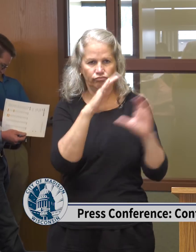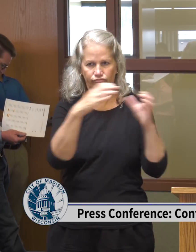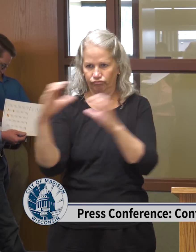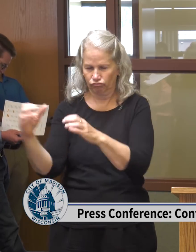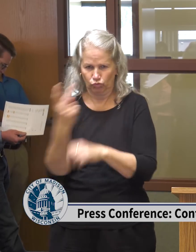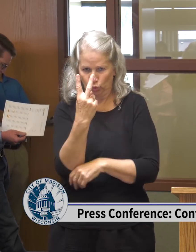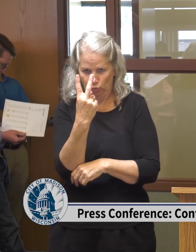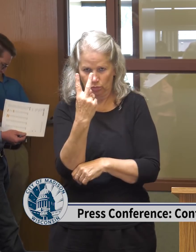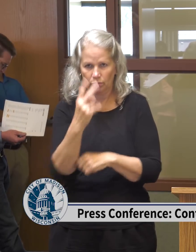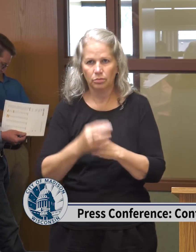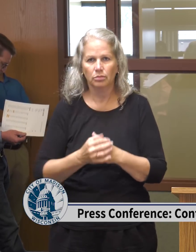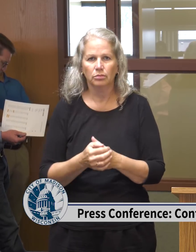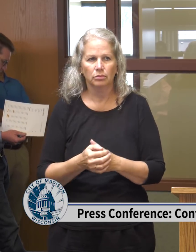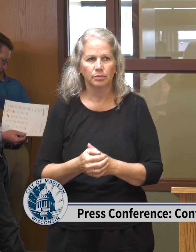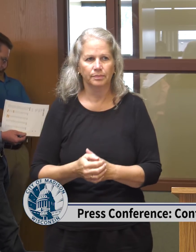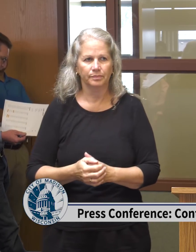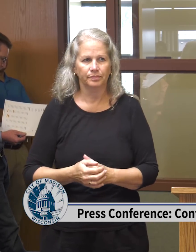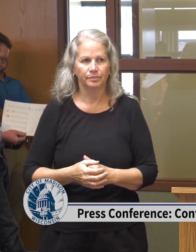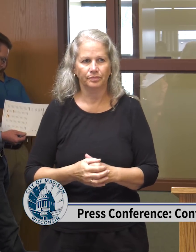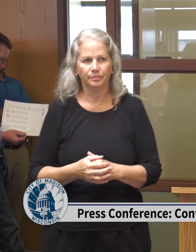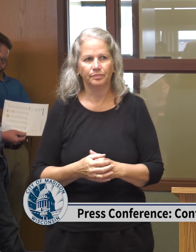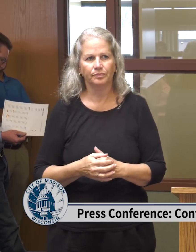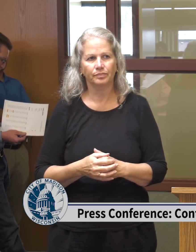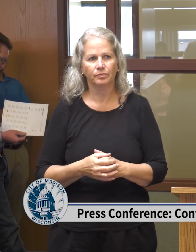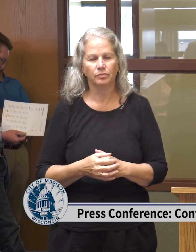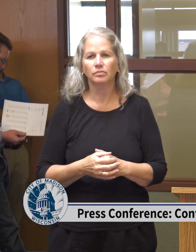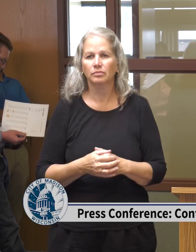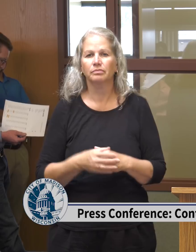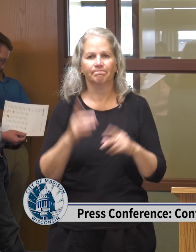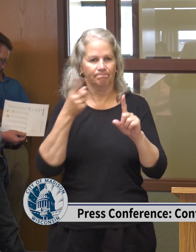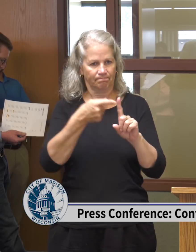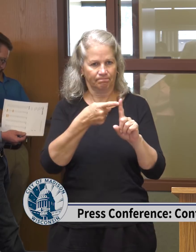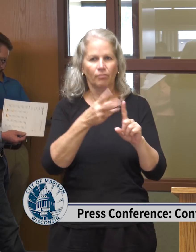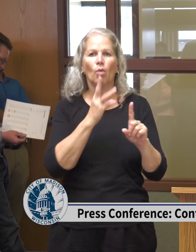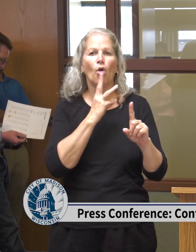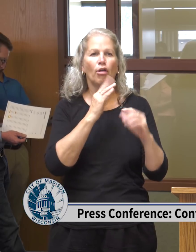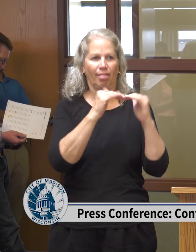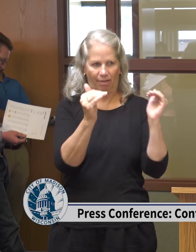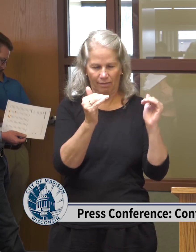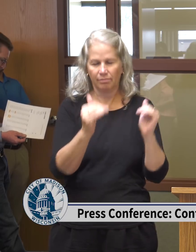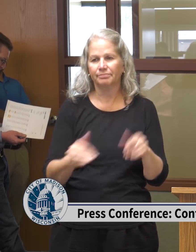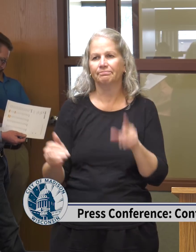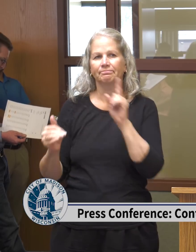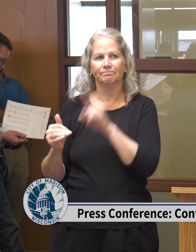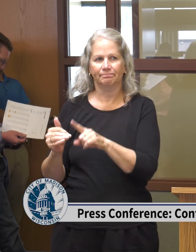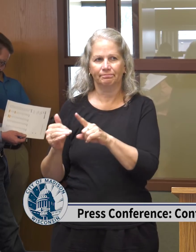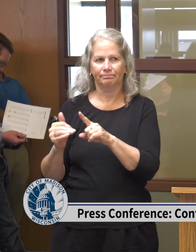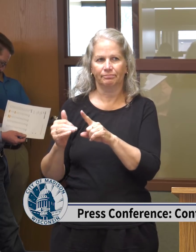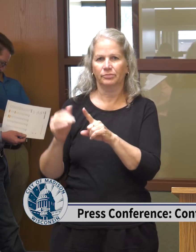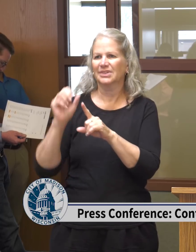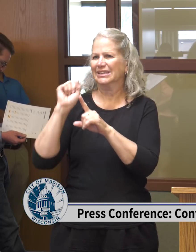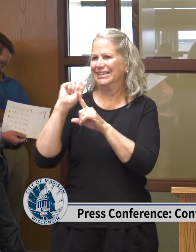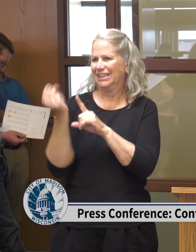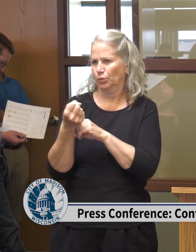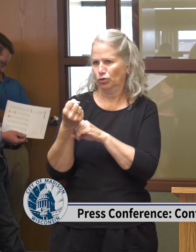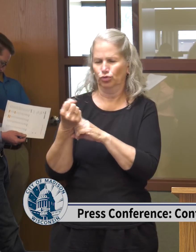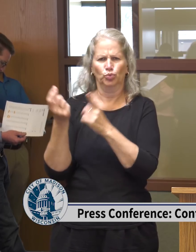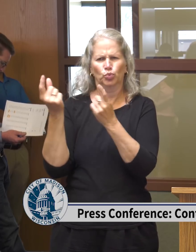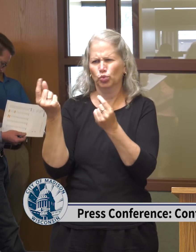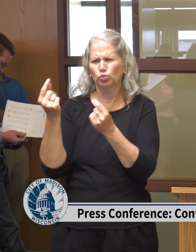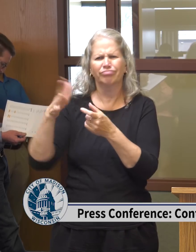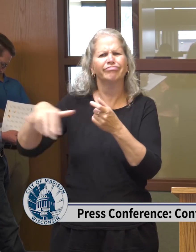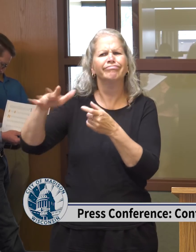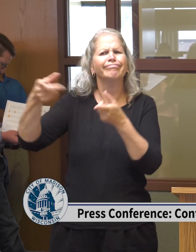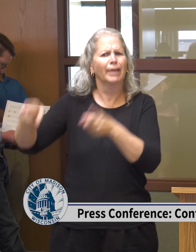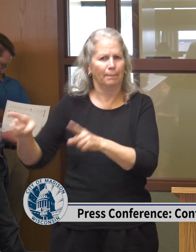the water levels and improving our situation. And I want to thank them for the work they're doing in